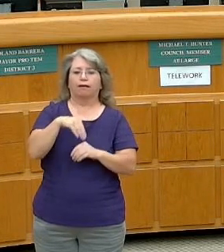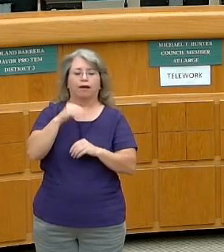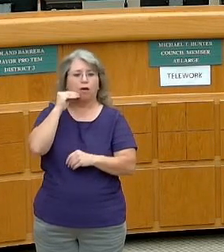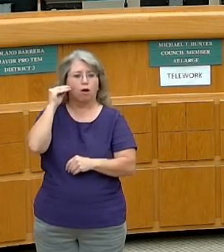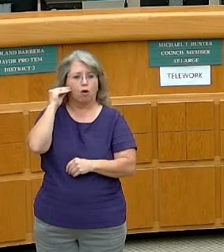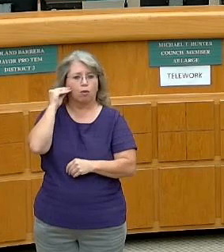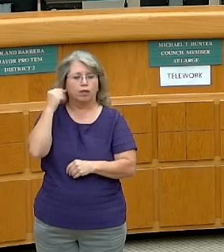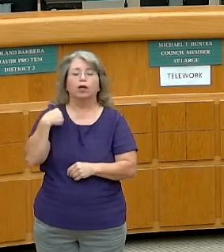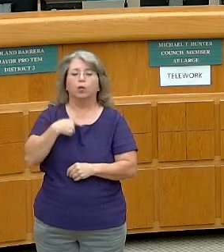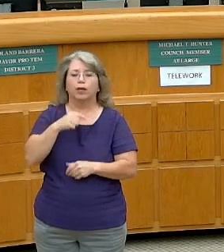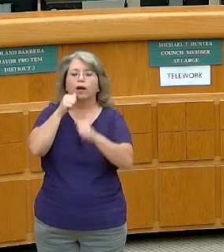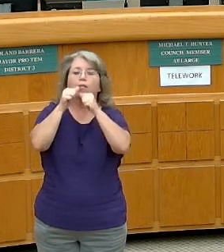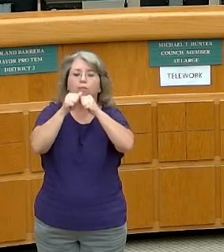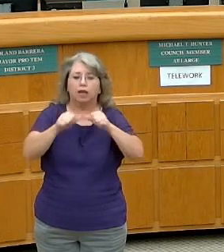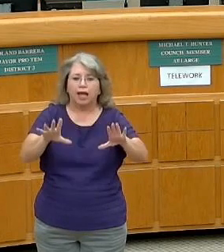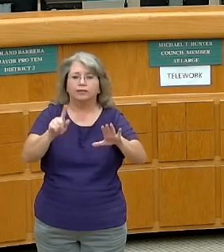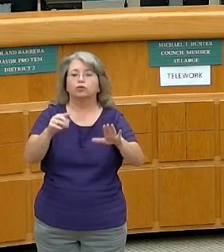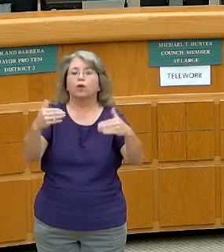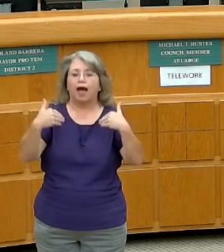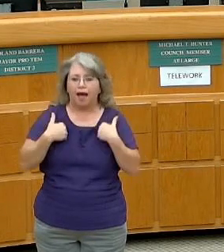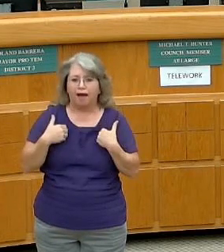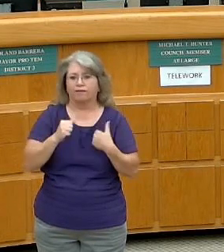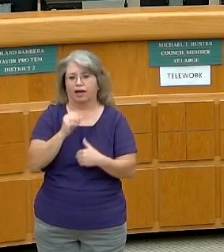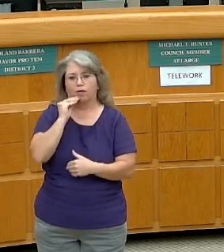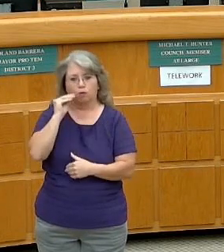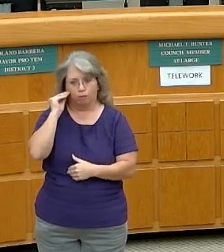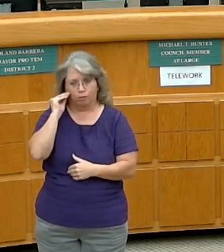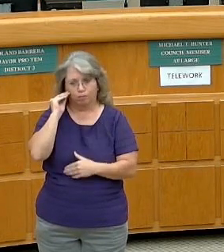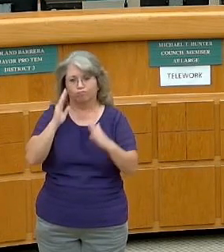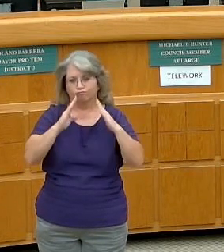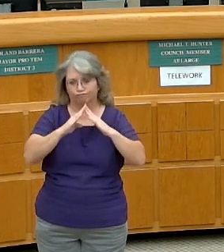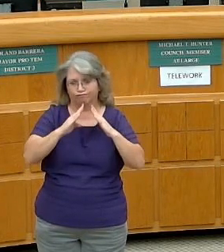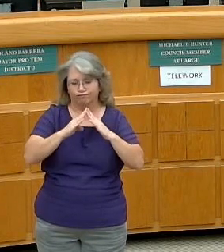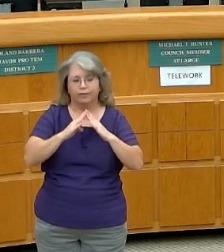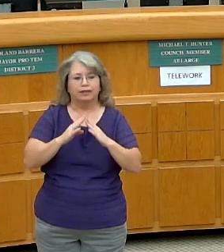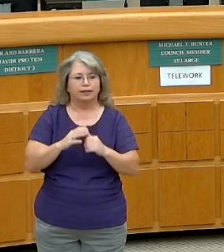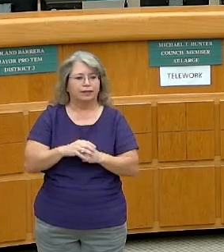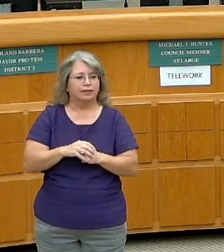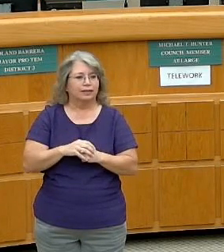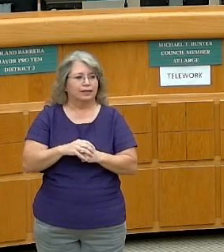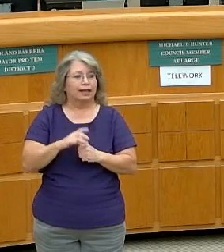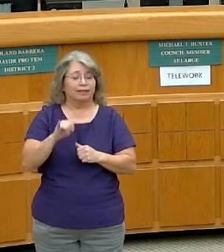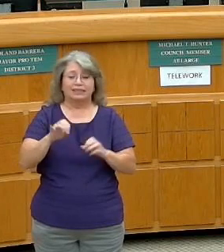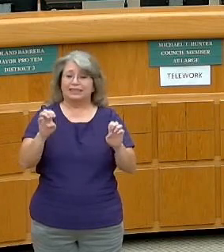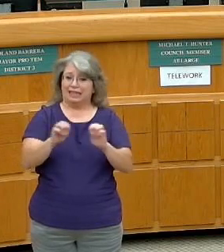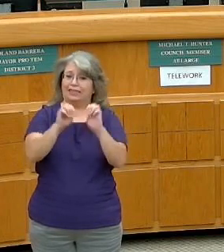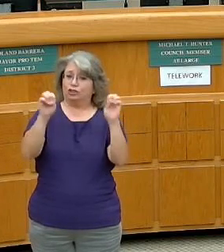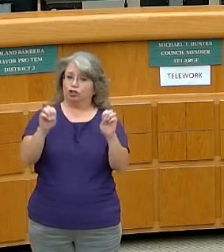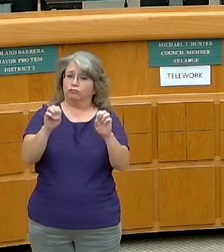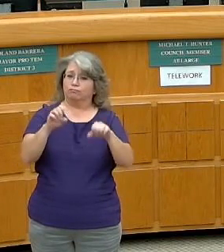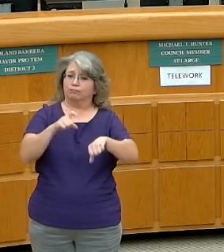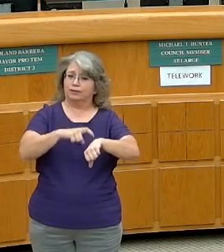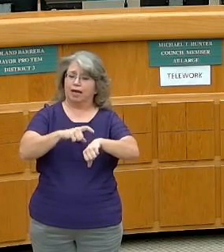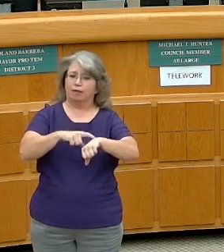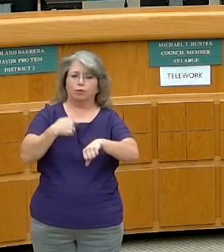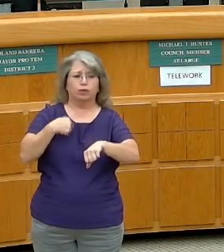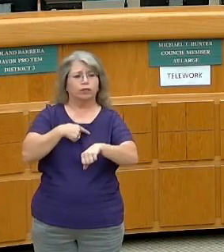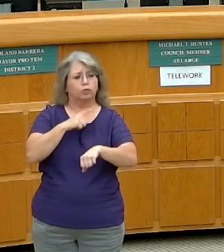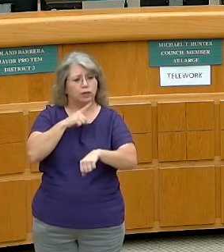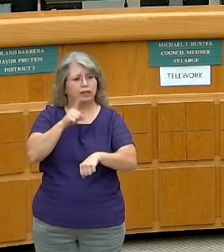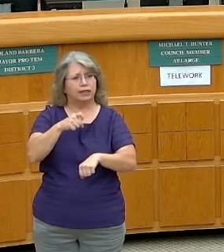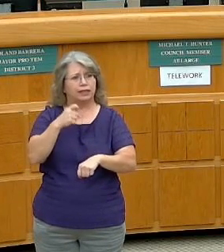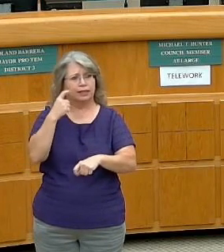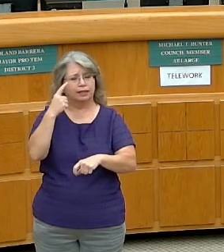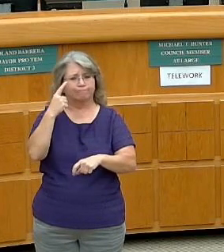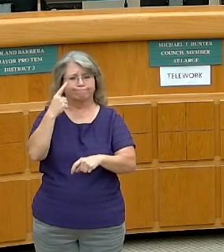We're blessed to have a home. And I think as this Easter season here, we really need to count our blessings. There's a lot to be thankful for, and